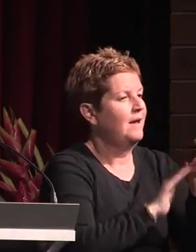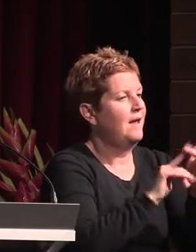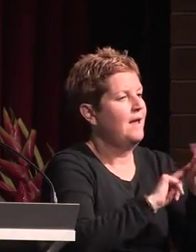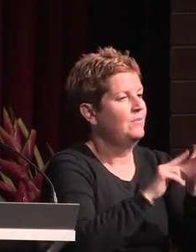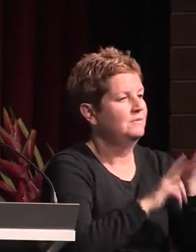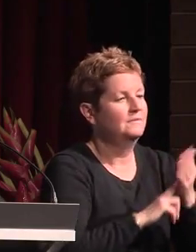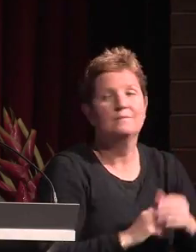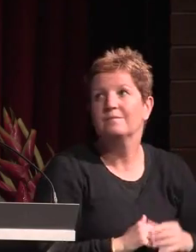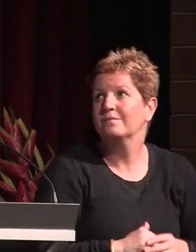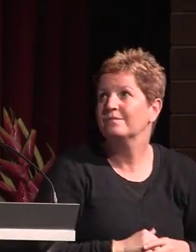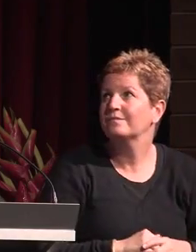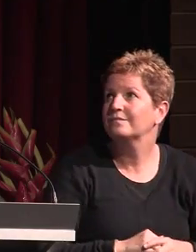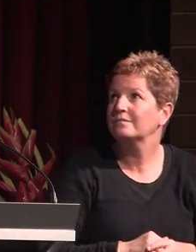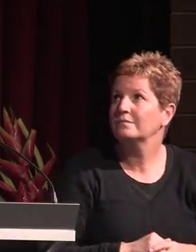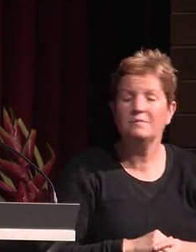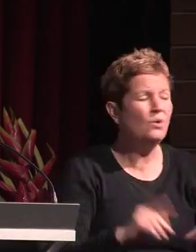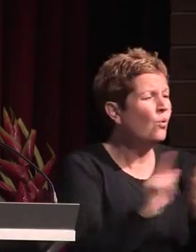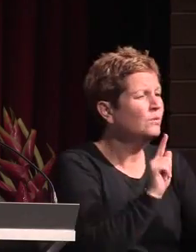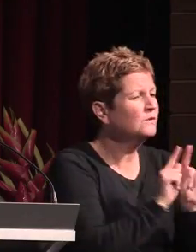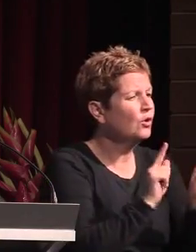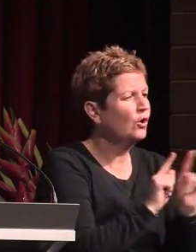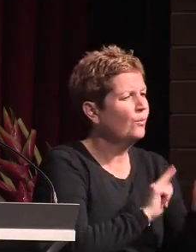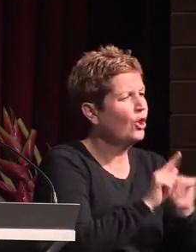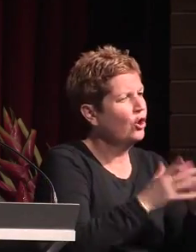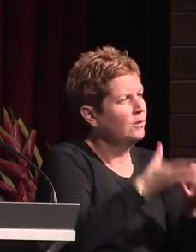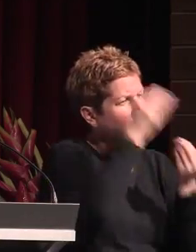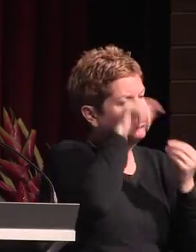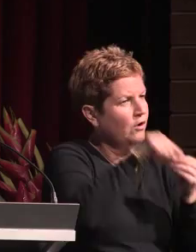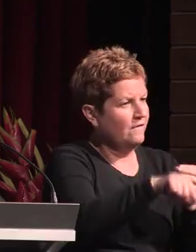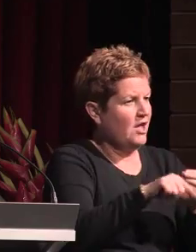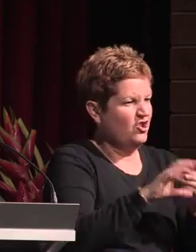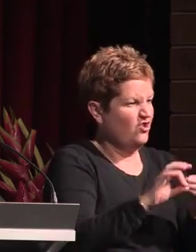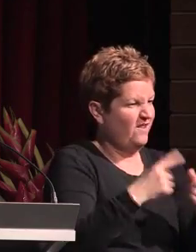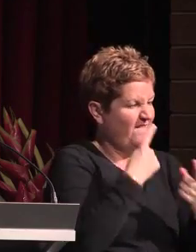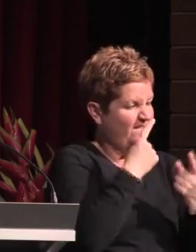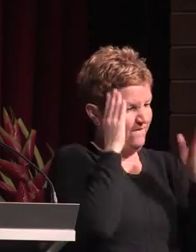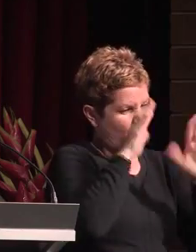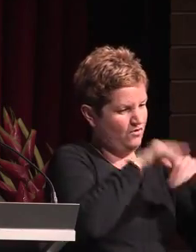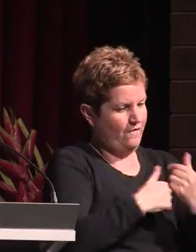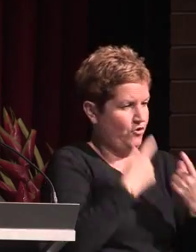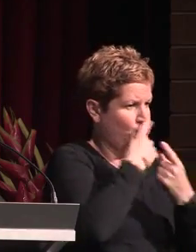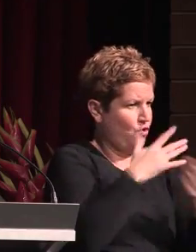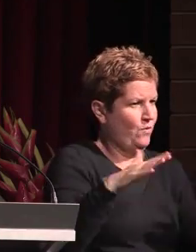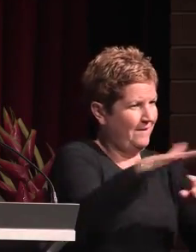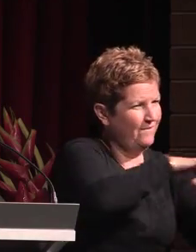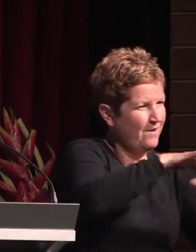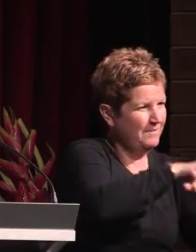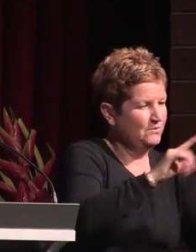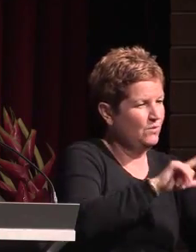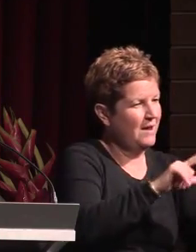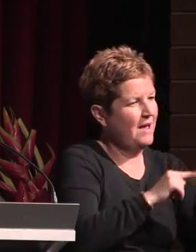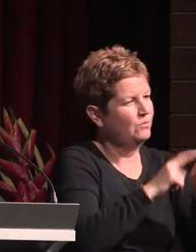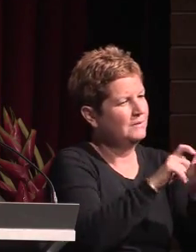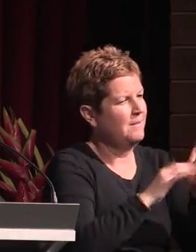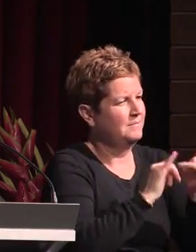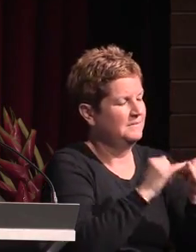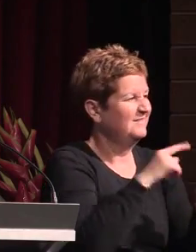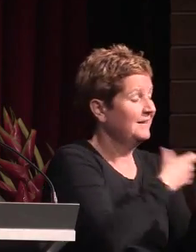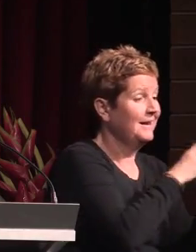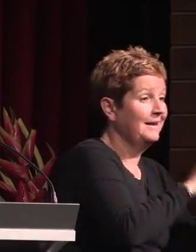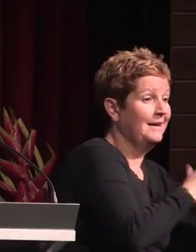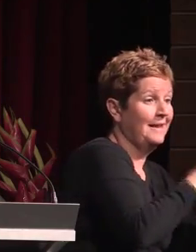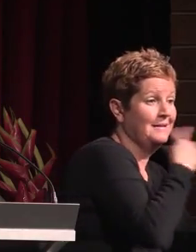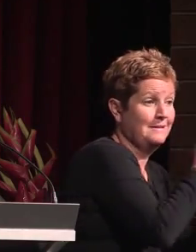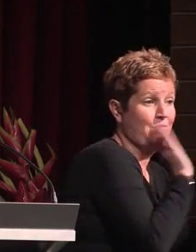But one other thing we've learnt with this project is not just to focus on demonstrating environmental outcomes. You heard the talk about, Kelly mentioned it before,